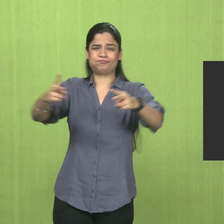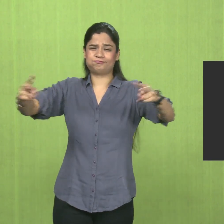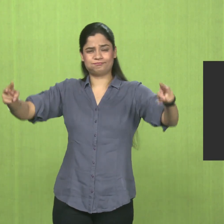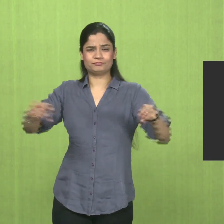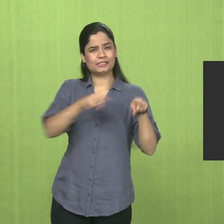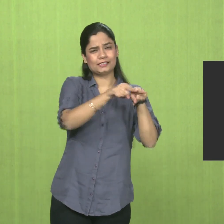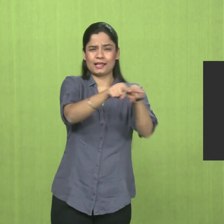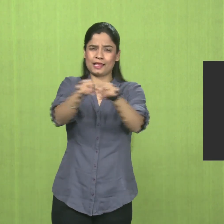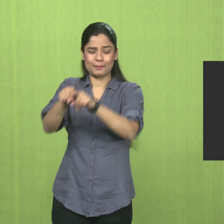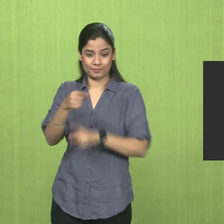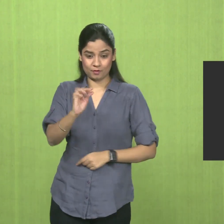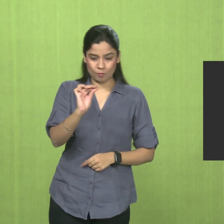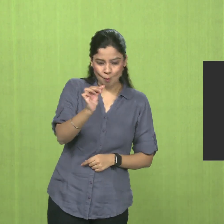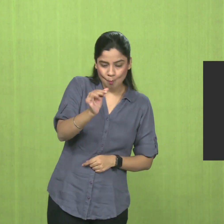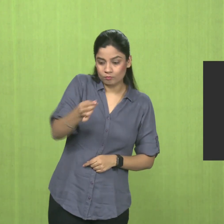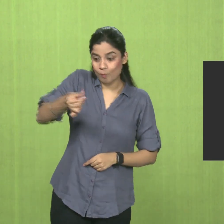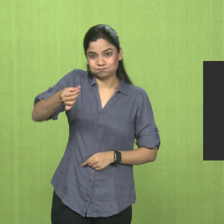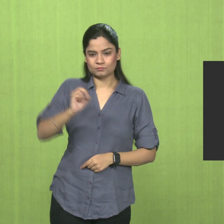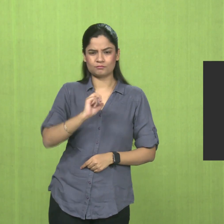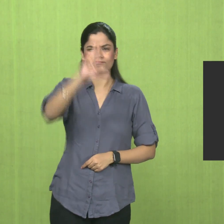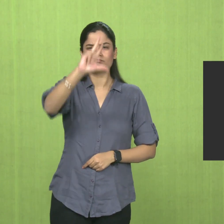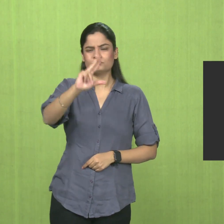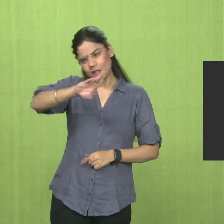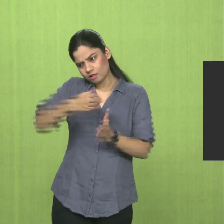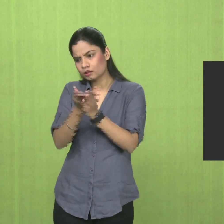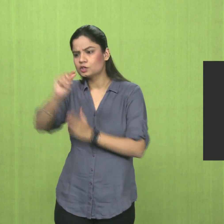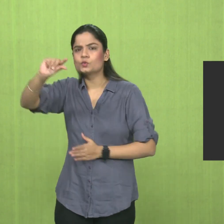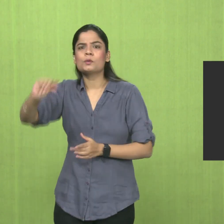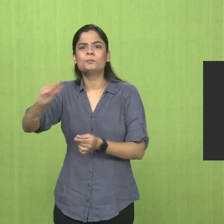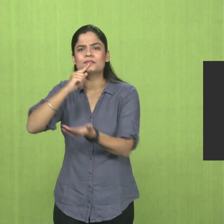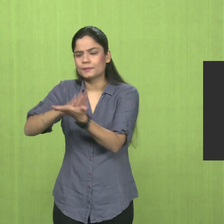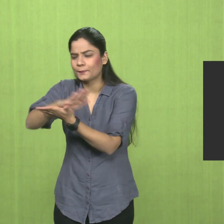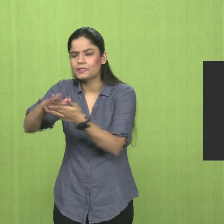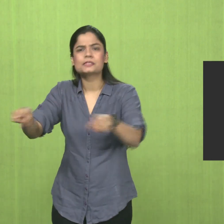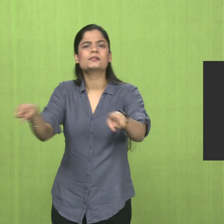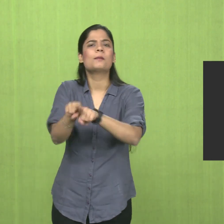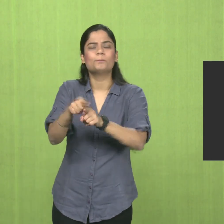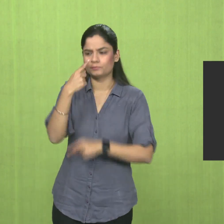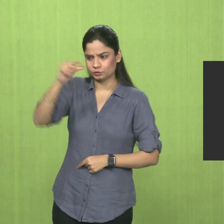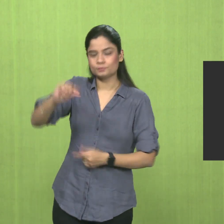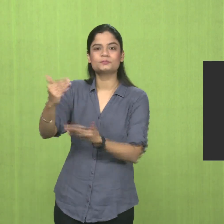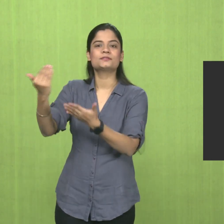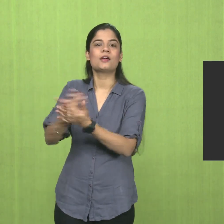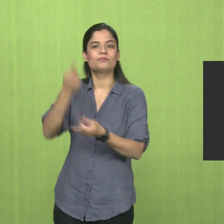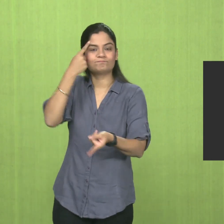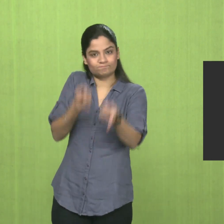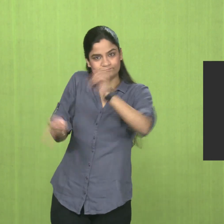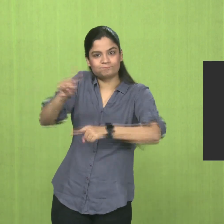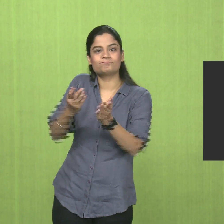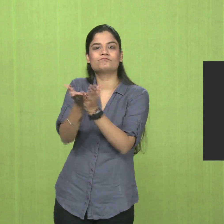There are different kind of pages that are available. Some expensive ones, some cheaper ones. It's better to